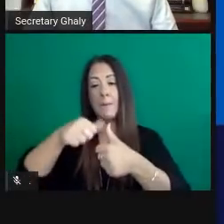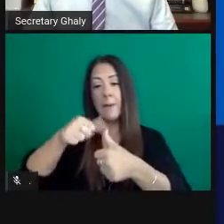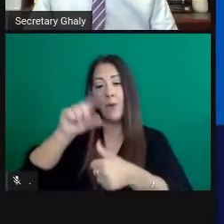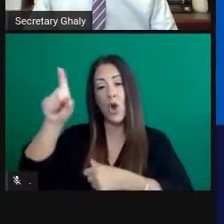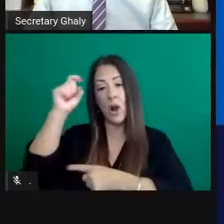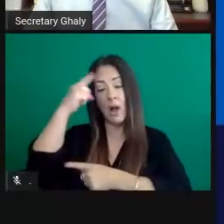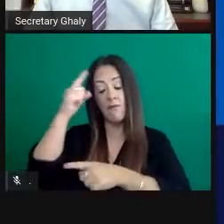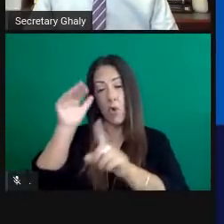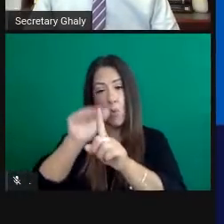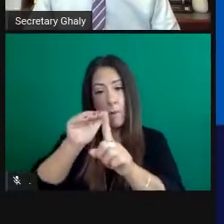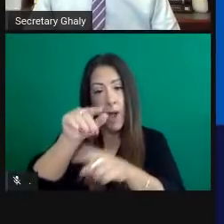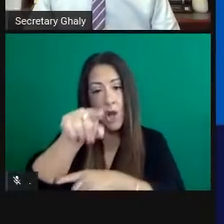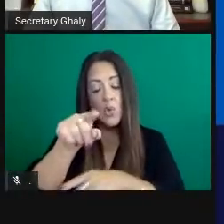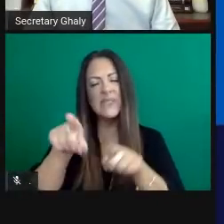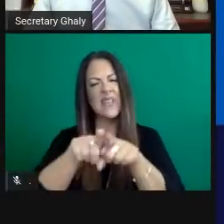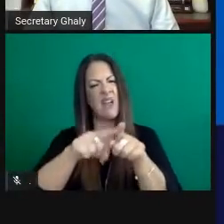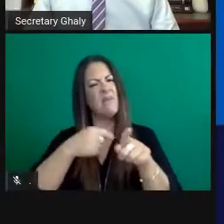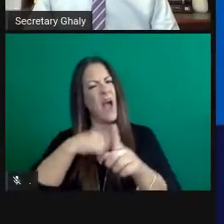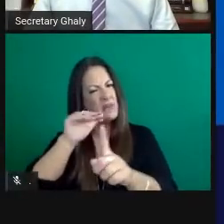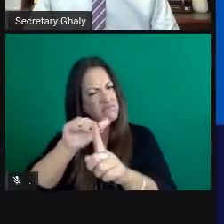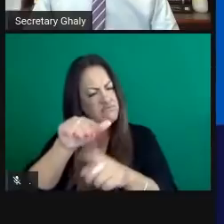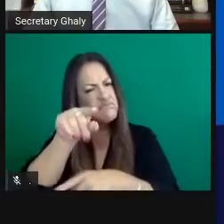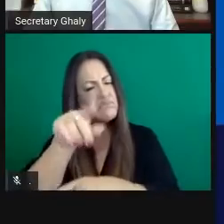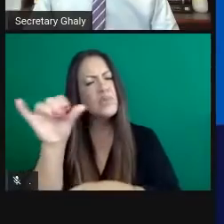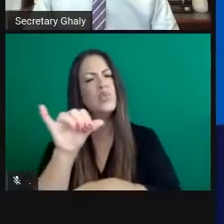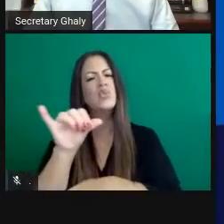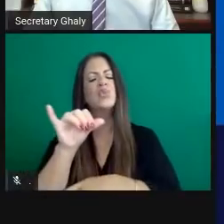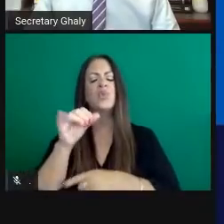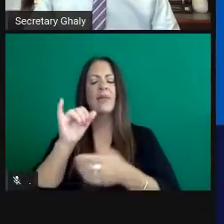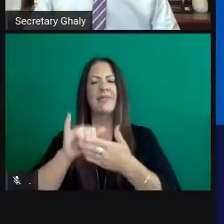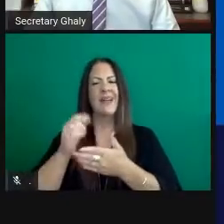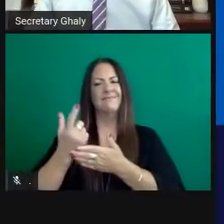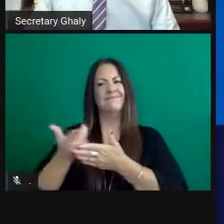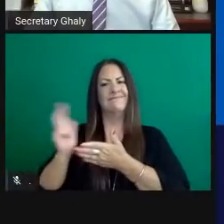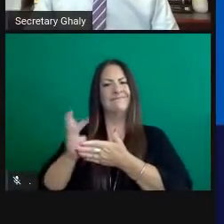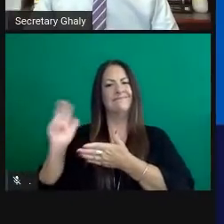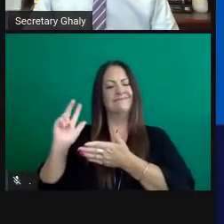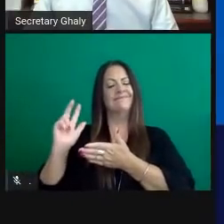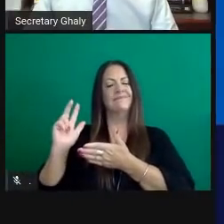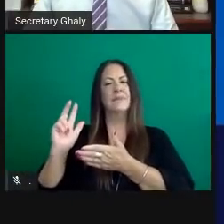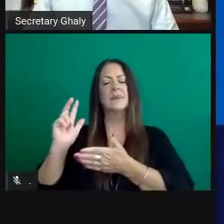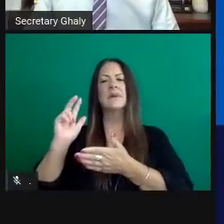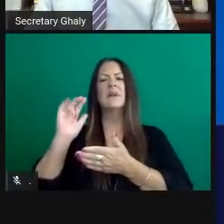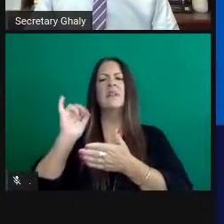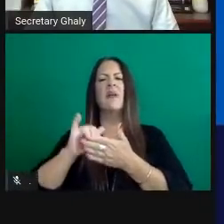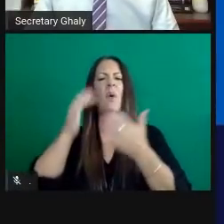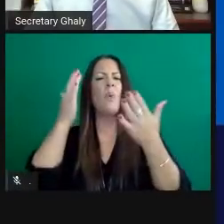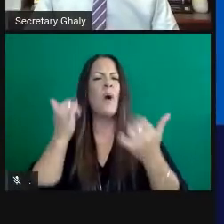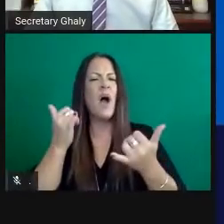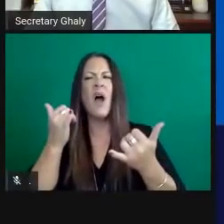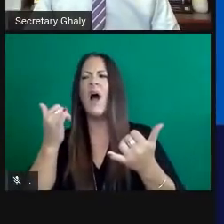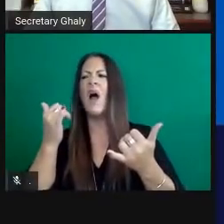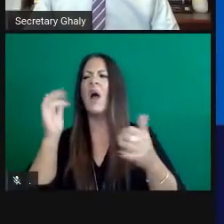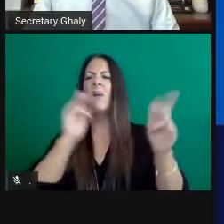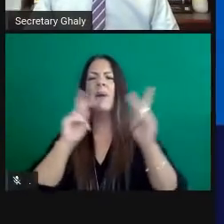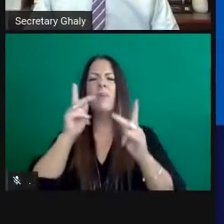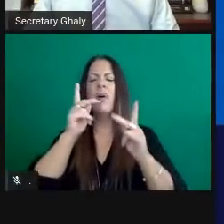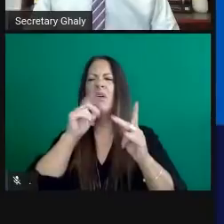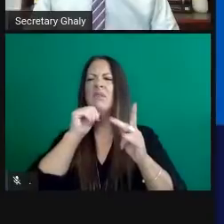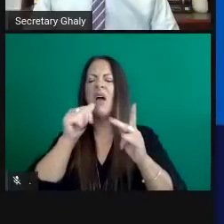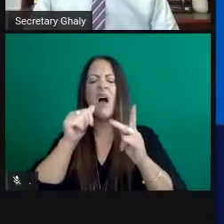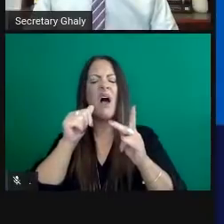you, and I have as well, the few weeks ago, the news about low test numbers with air quality